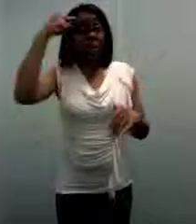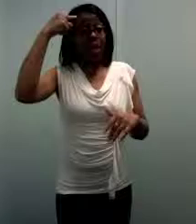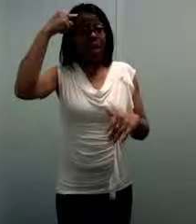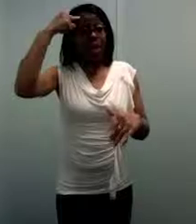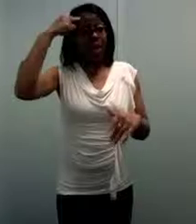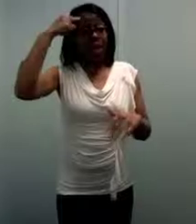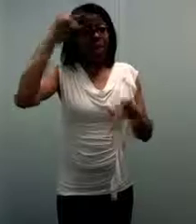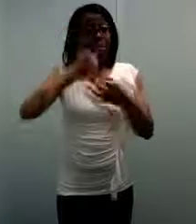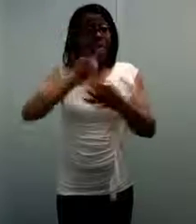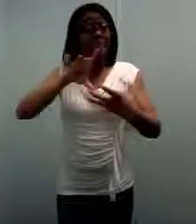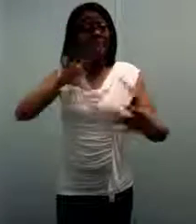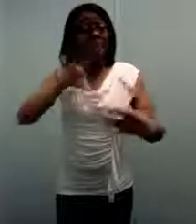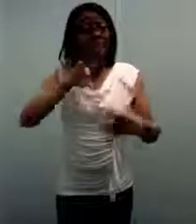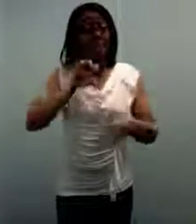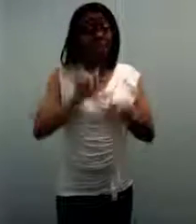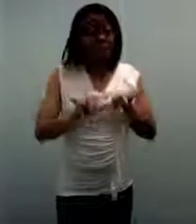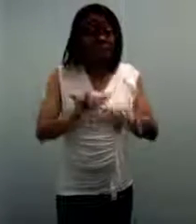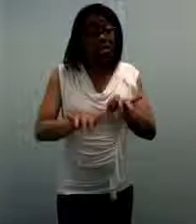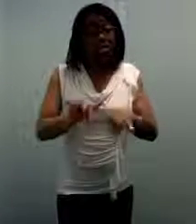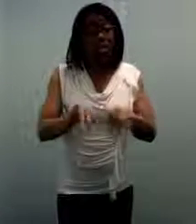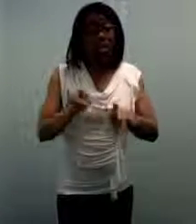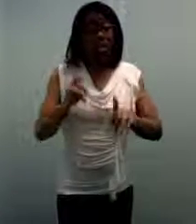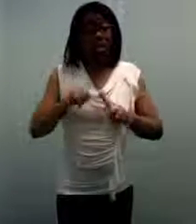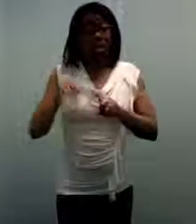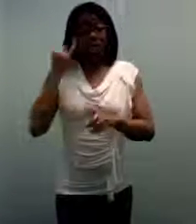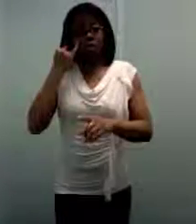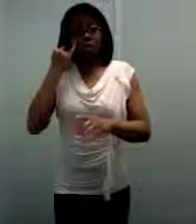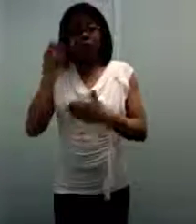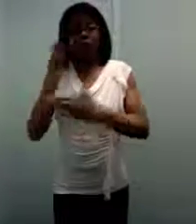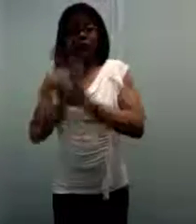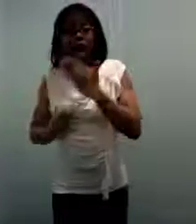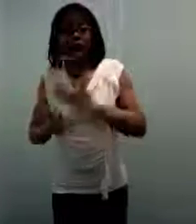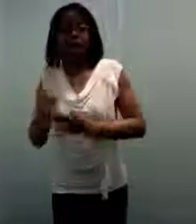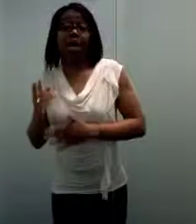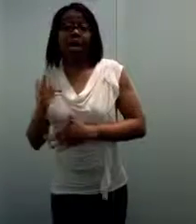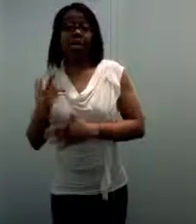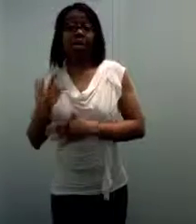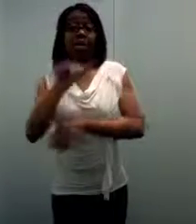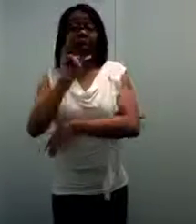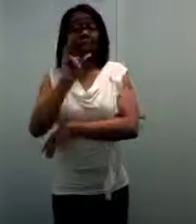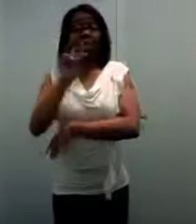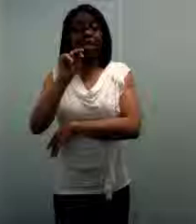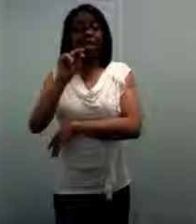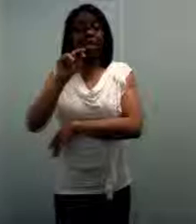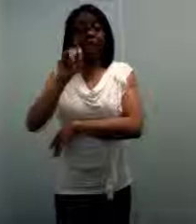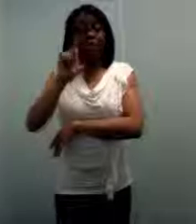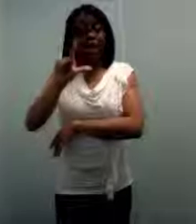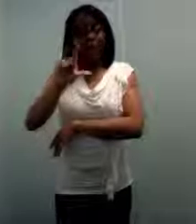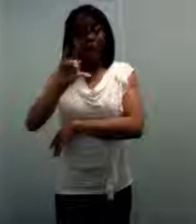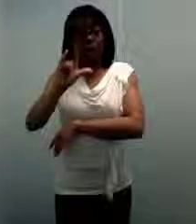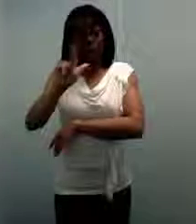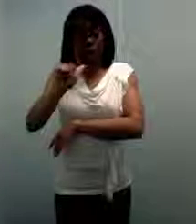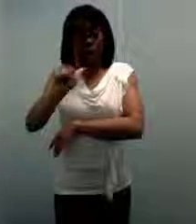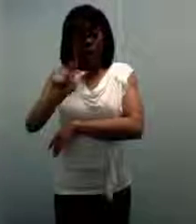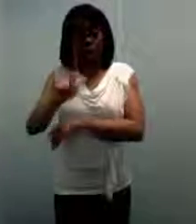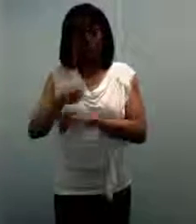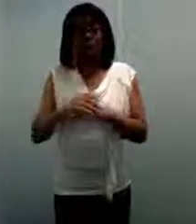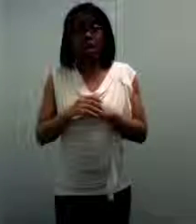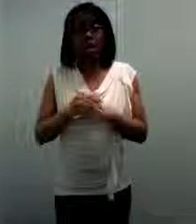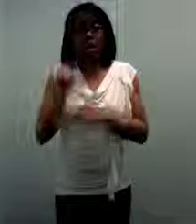all intellectual. This one kind of annoys me, I must say. You know, do we really believe that the